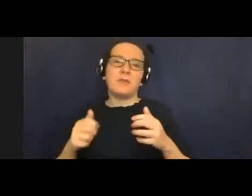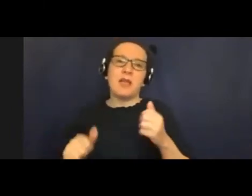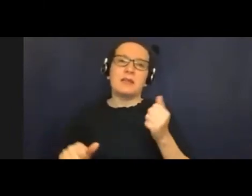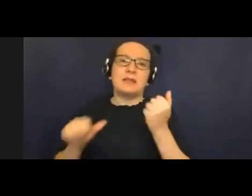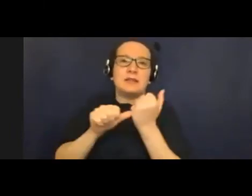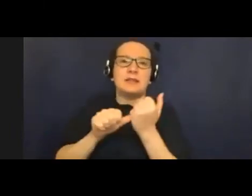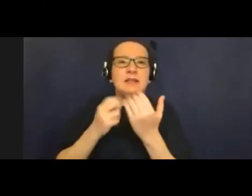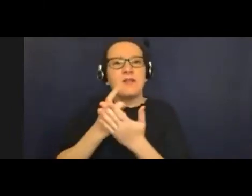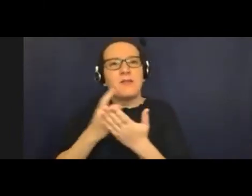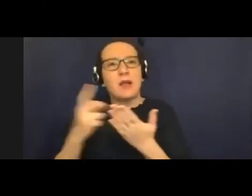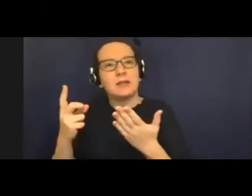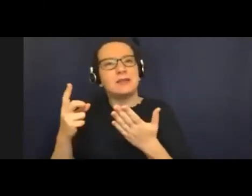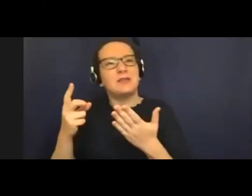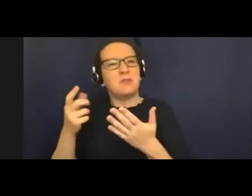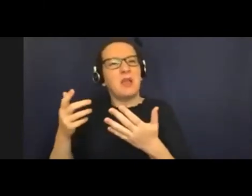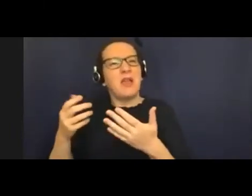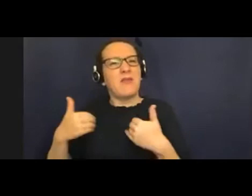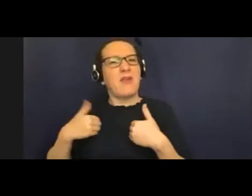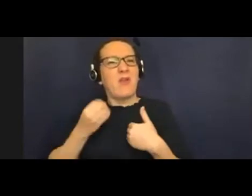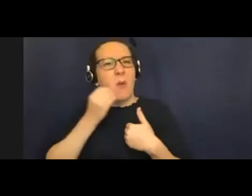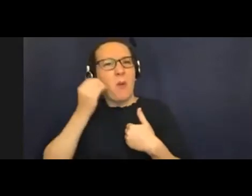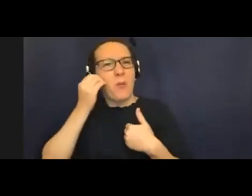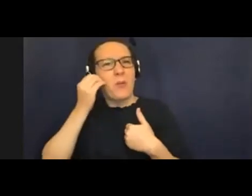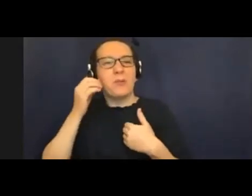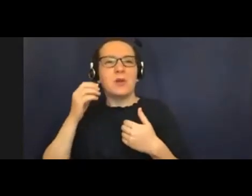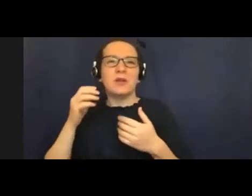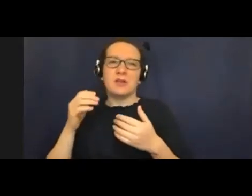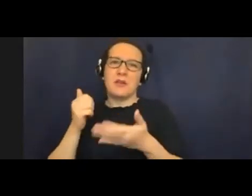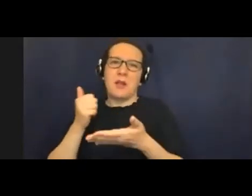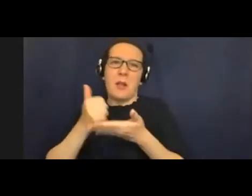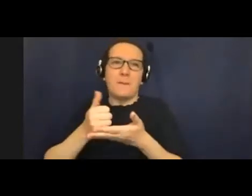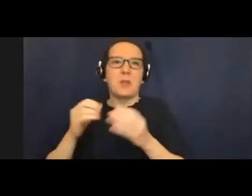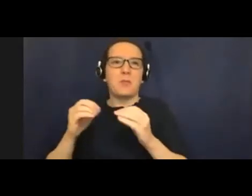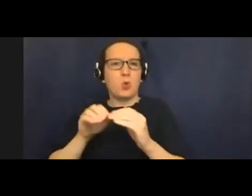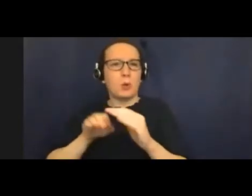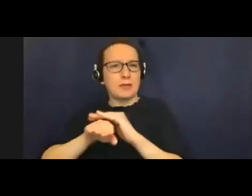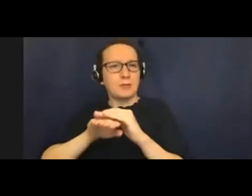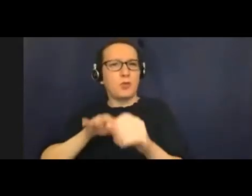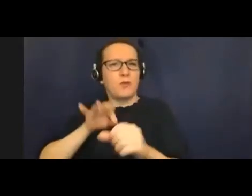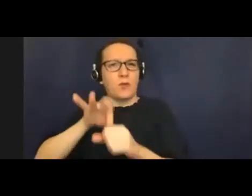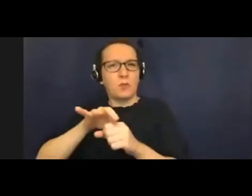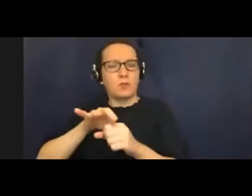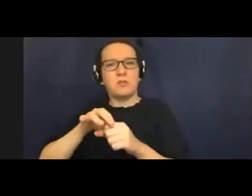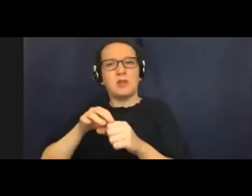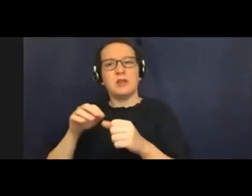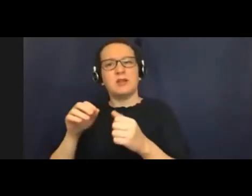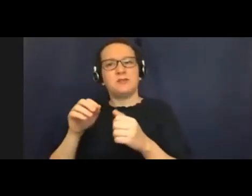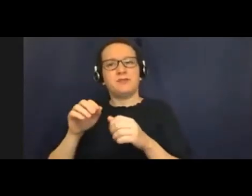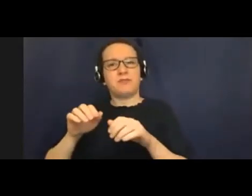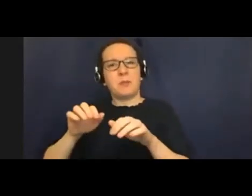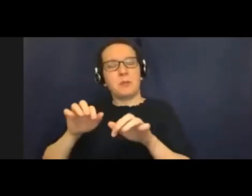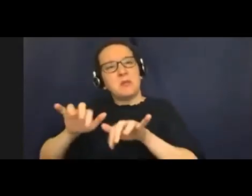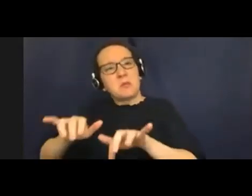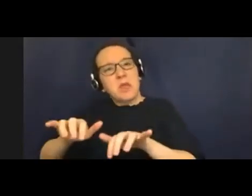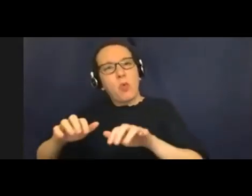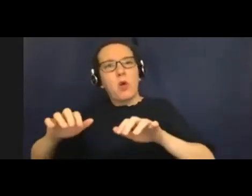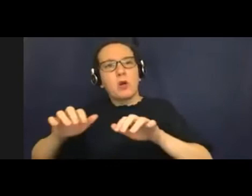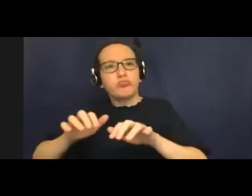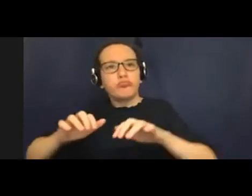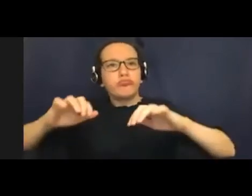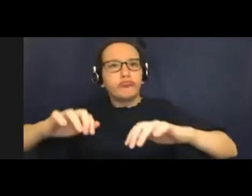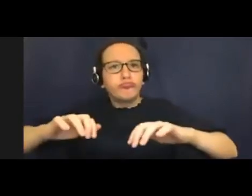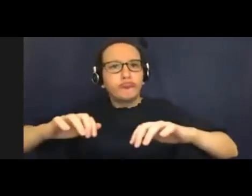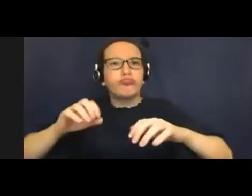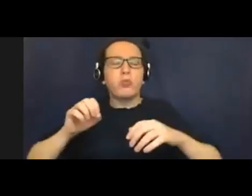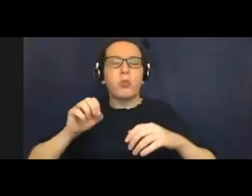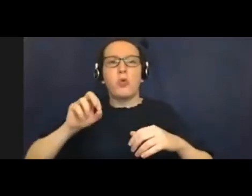screen reader or voice recognition software if they have it, to mark their ballot, which wouldn't be available in the polling station.